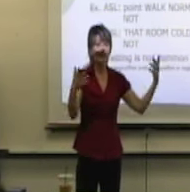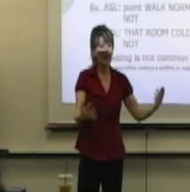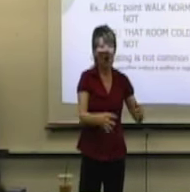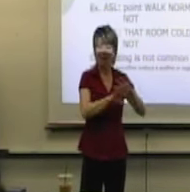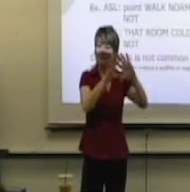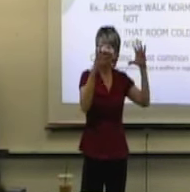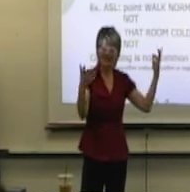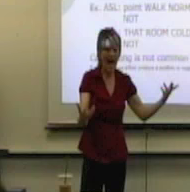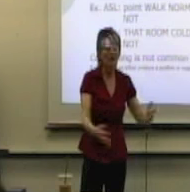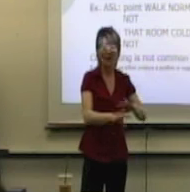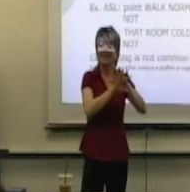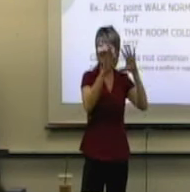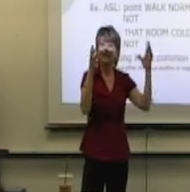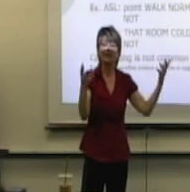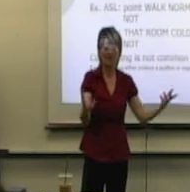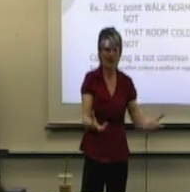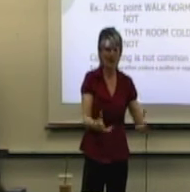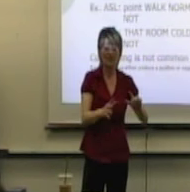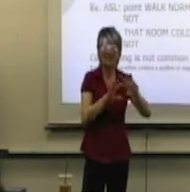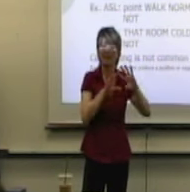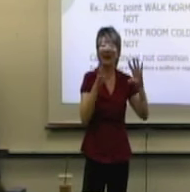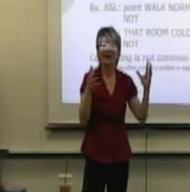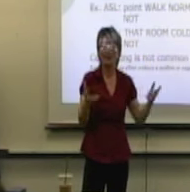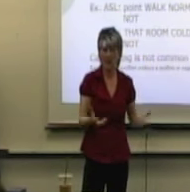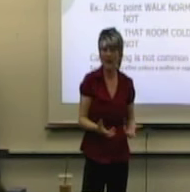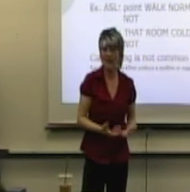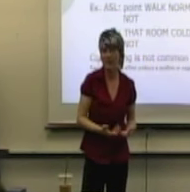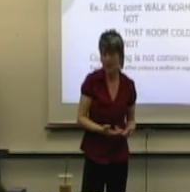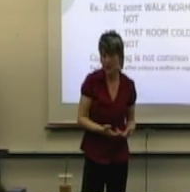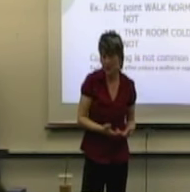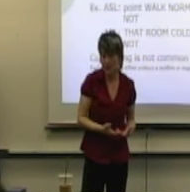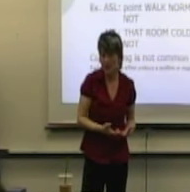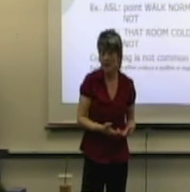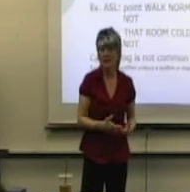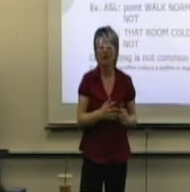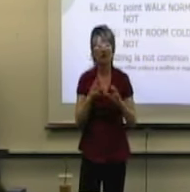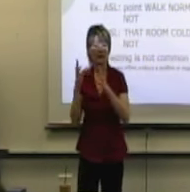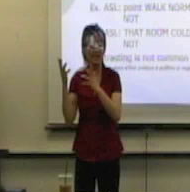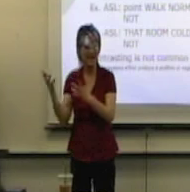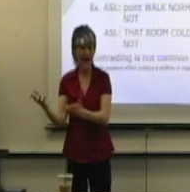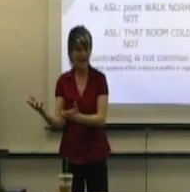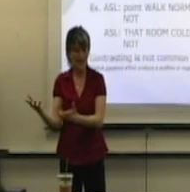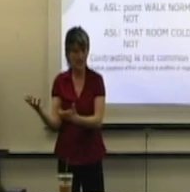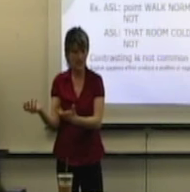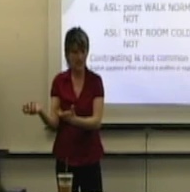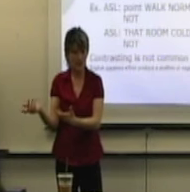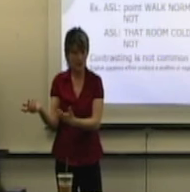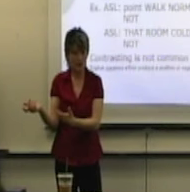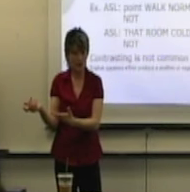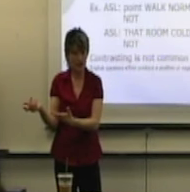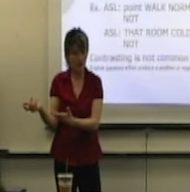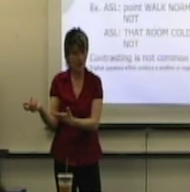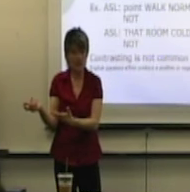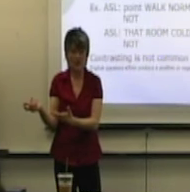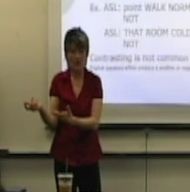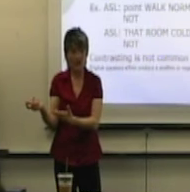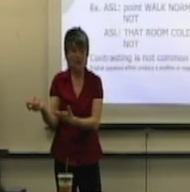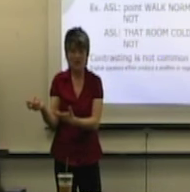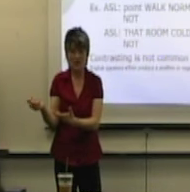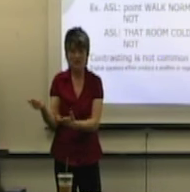get all of this contrasting information to make the point clear. Do we need to add that into the English interpretation? We just